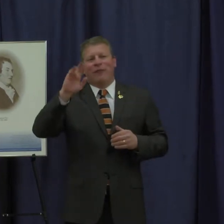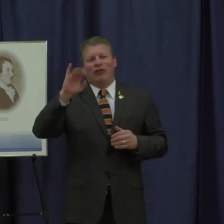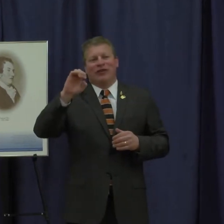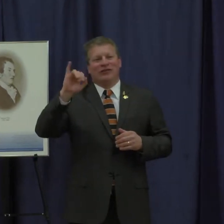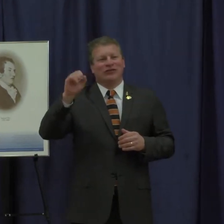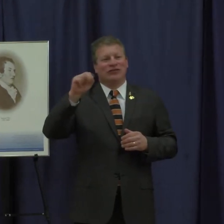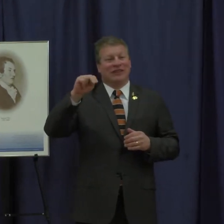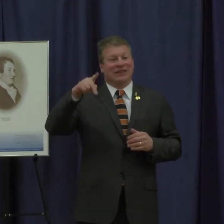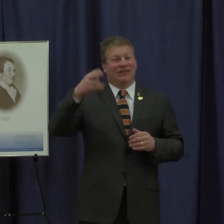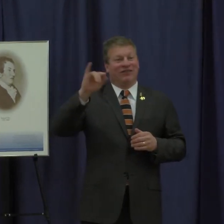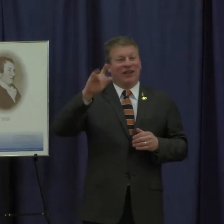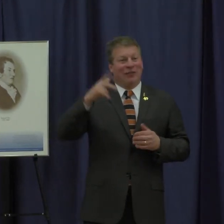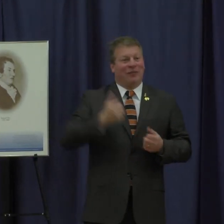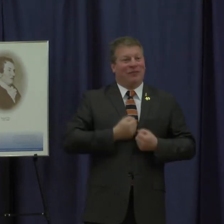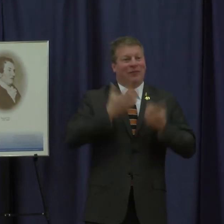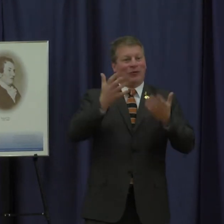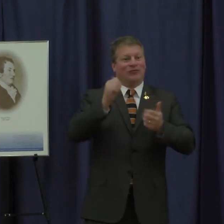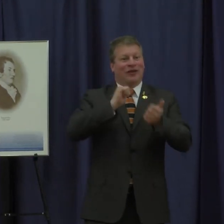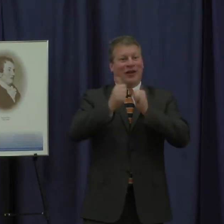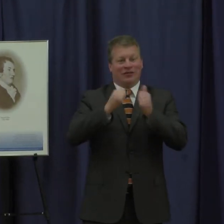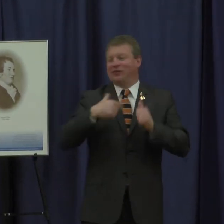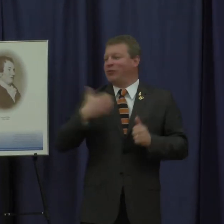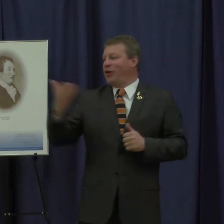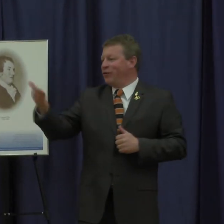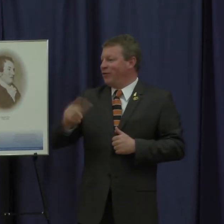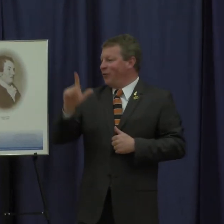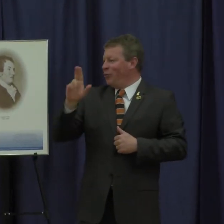I would like to invite a couple of students come up